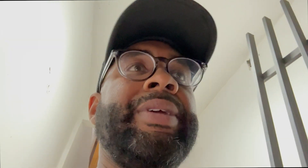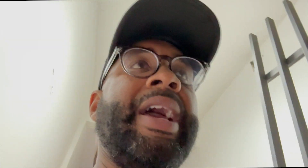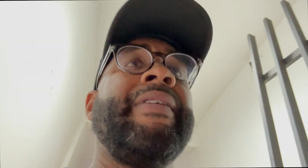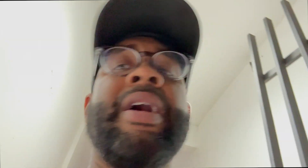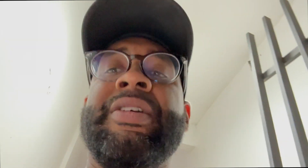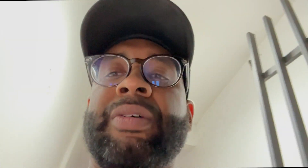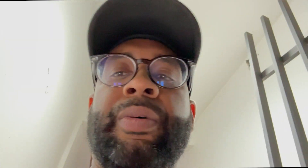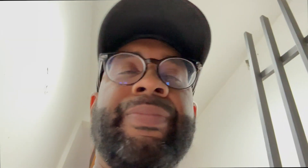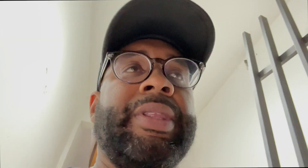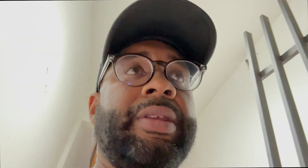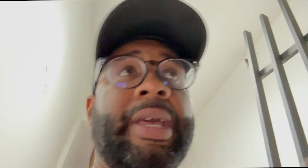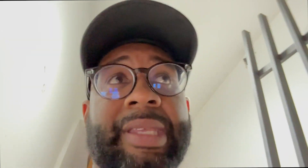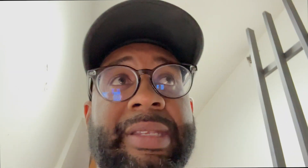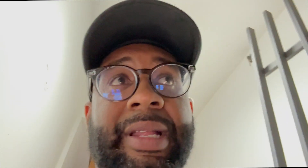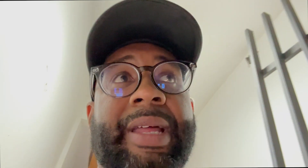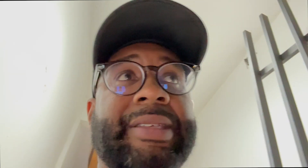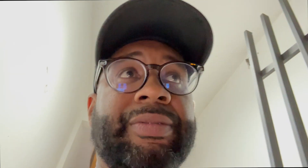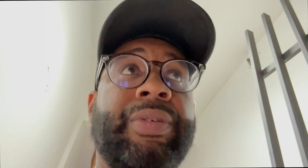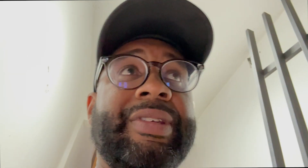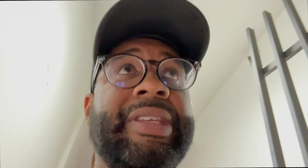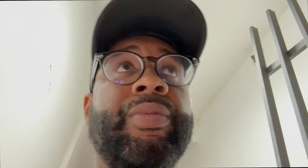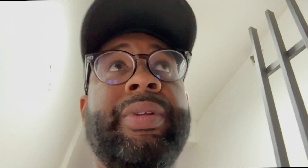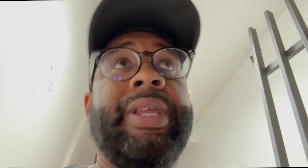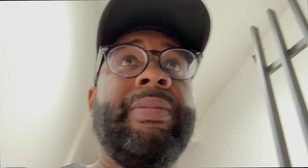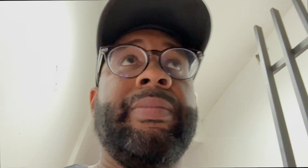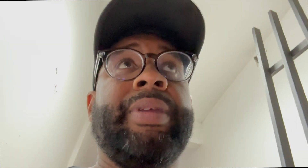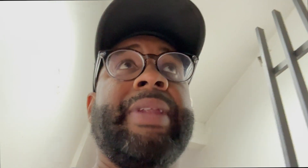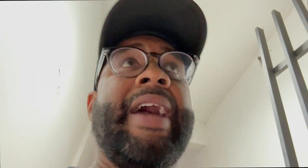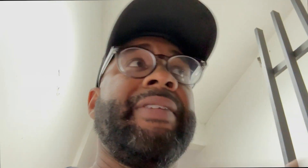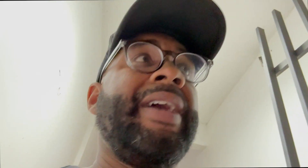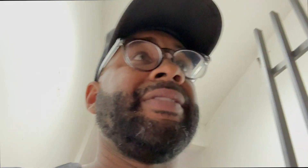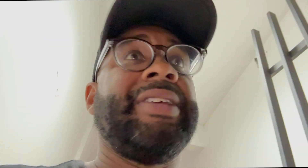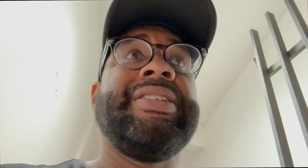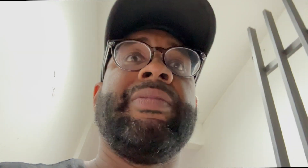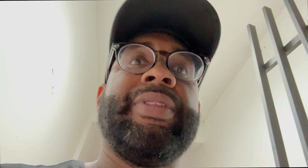have. So at the end of the class, it was cool to see Rudy be able to have a conversation with her.